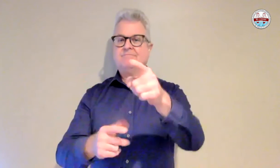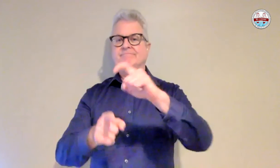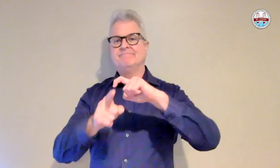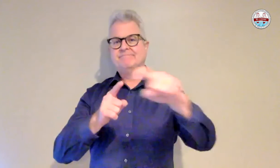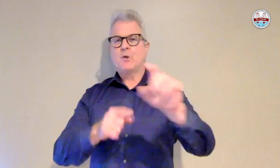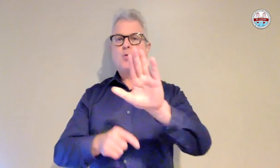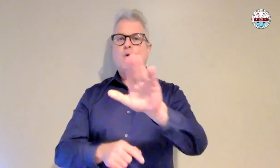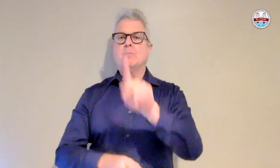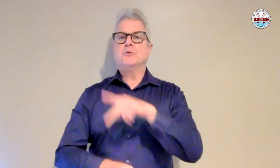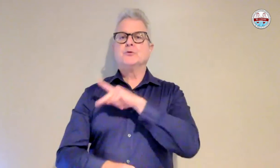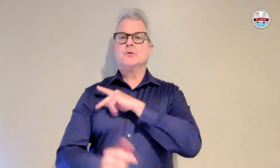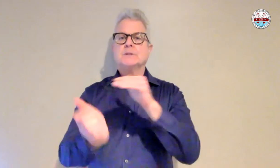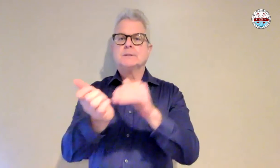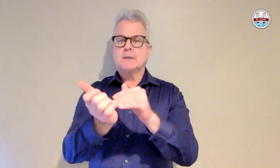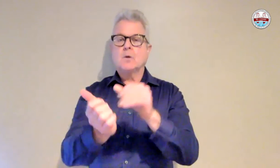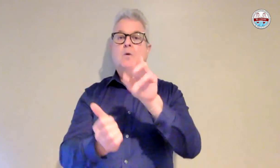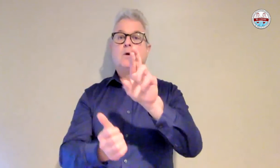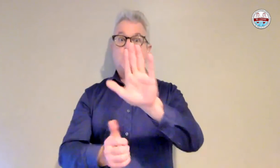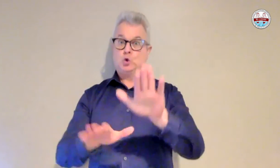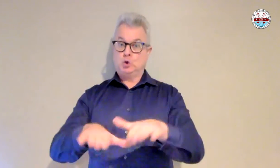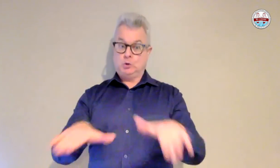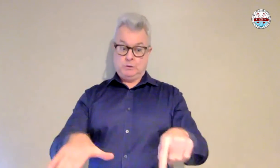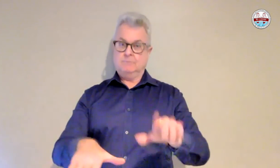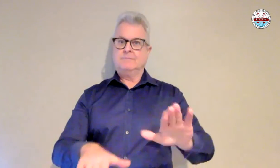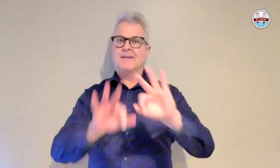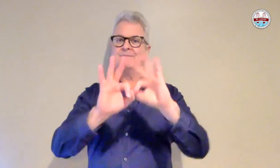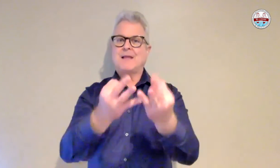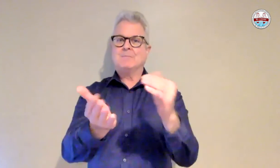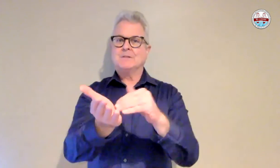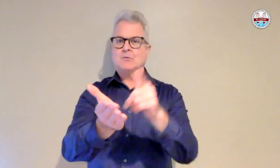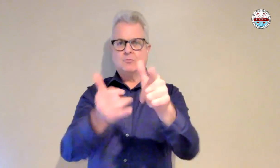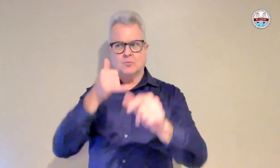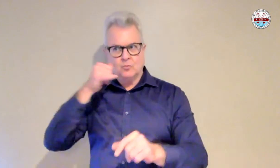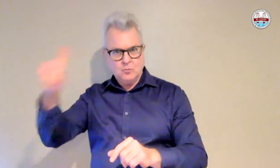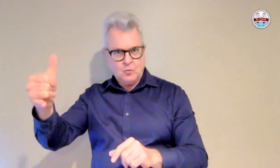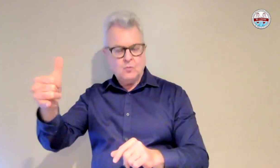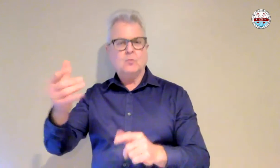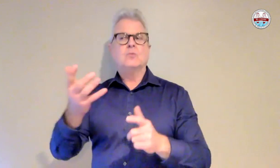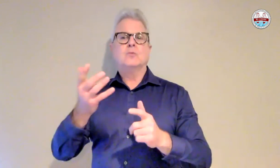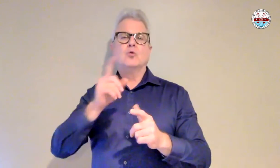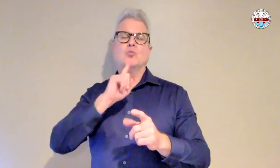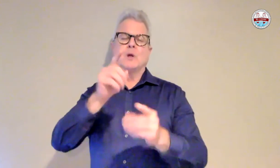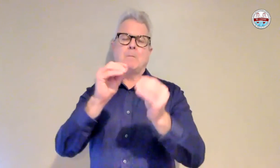The third option will be to call your primary care facility, such as your family doctor, your family